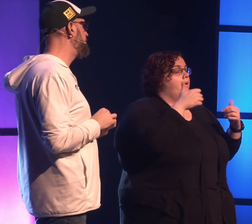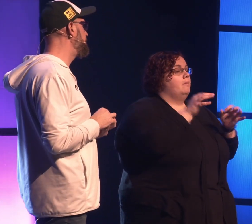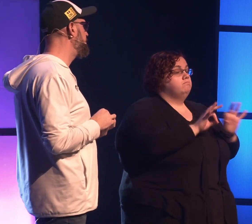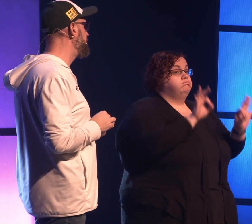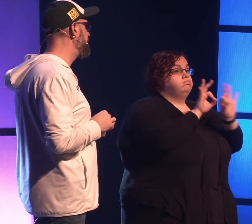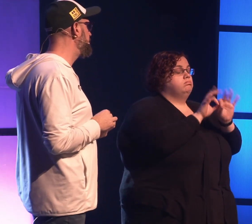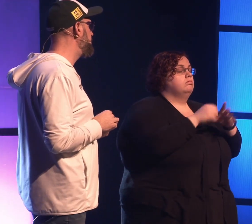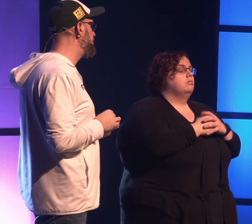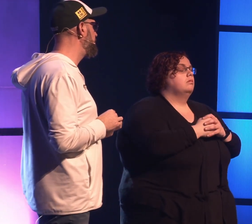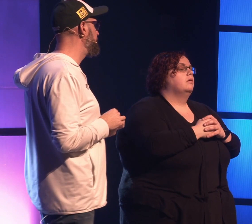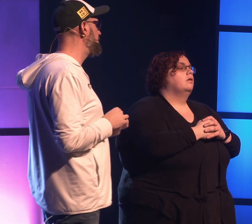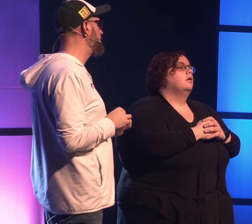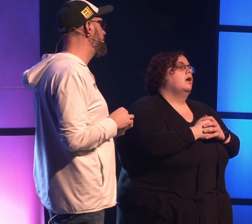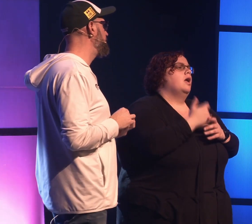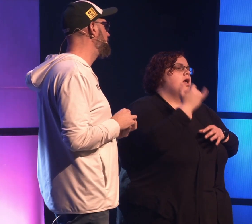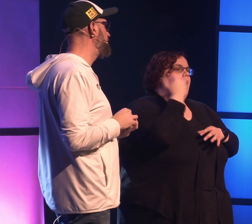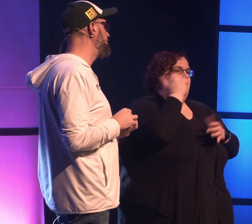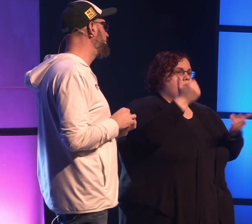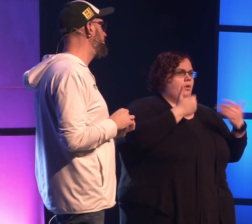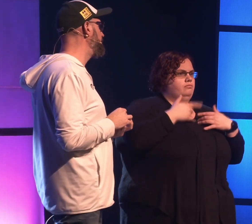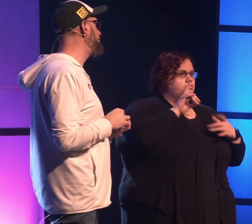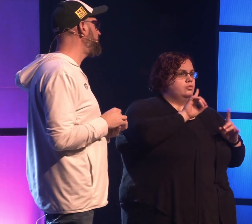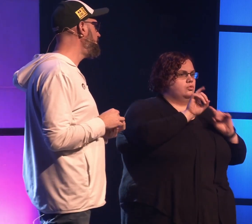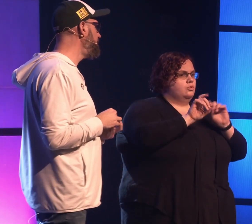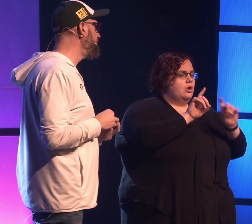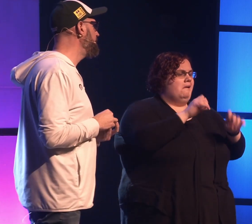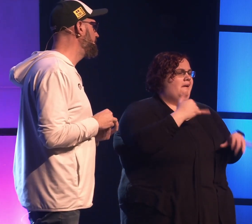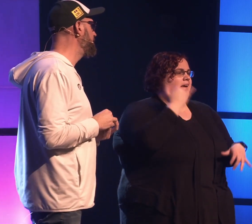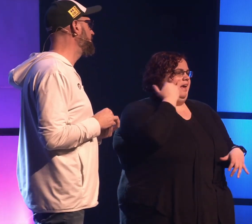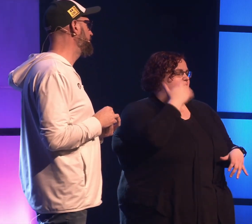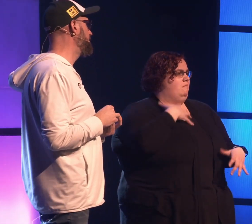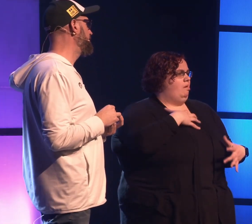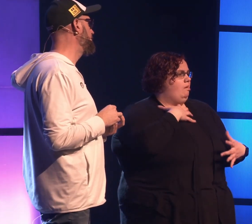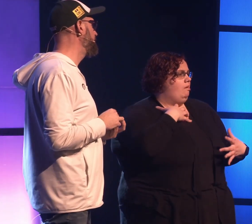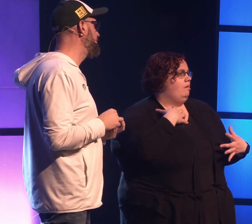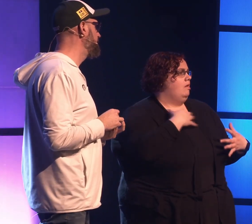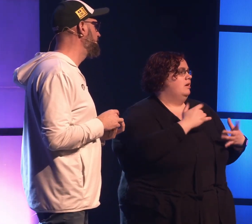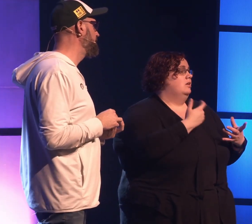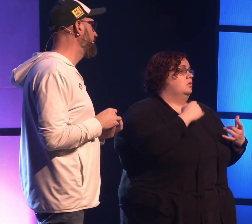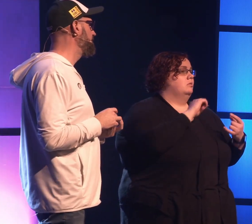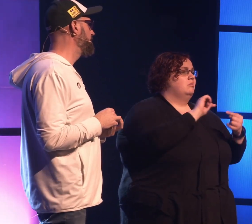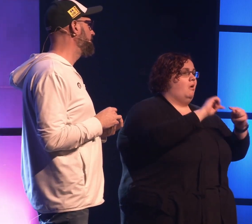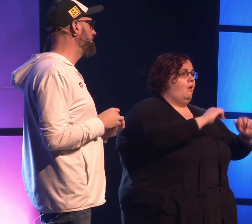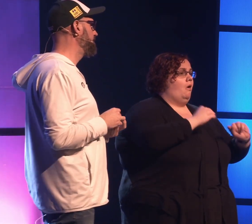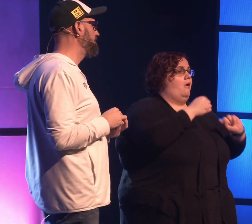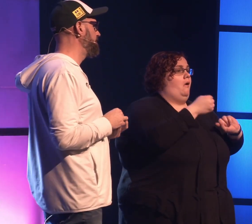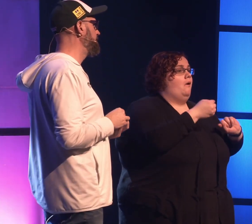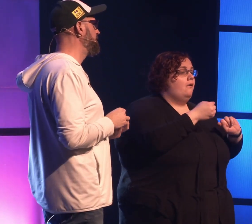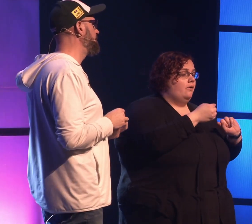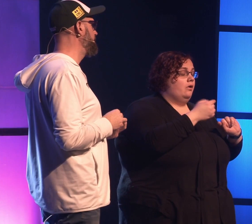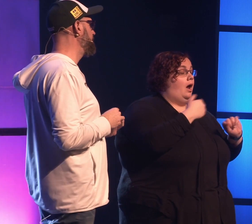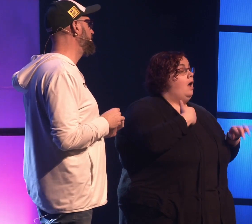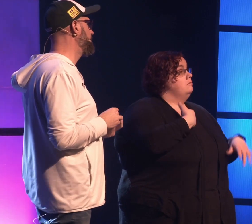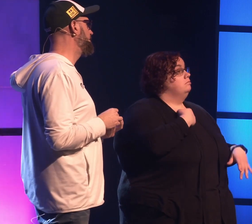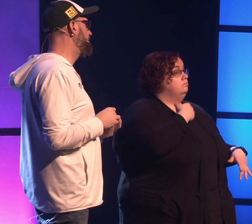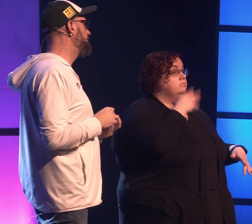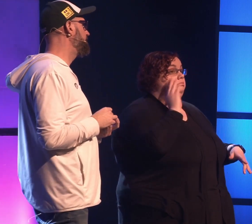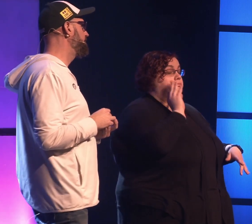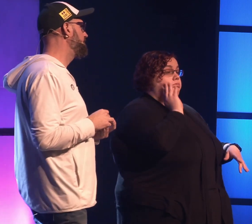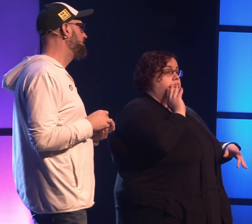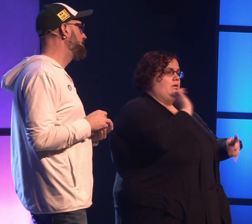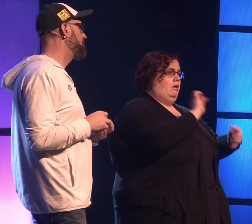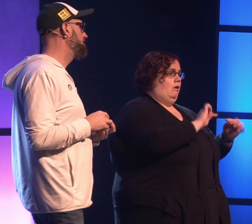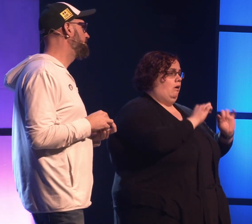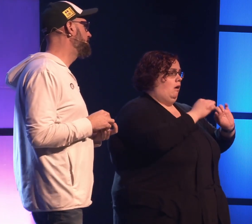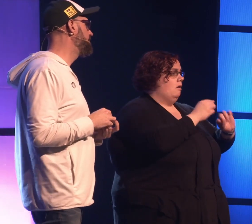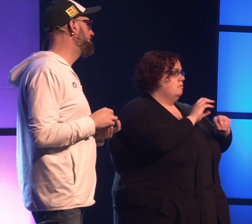I think if you have those questions, if you are dissatisfied, if you've been really hurt, I've been very hurt by the church. Some